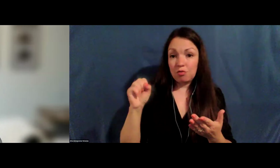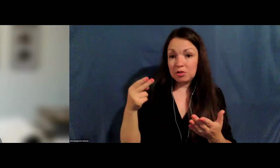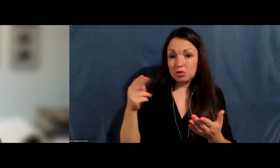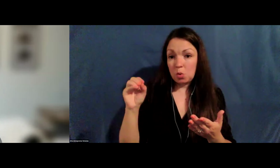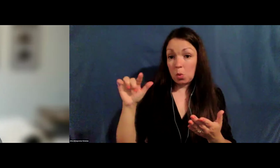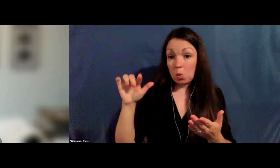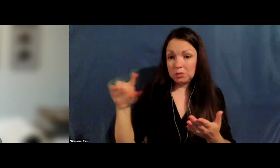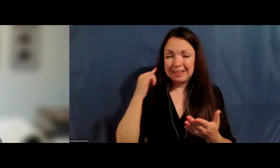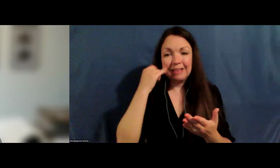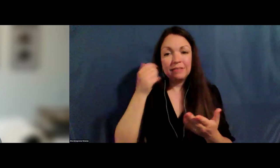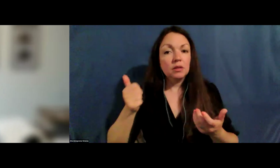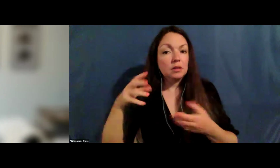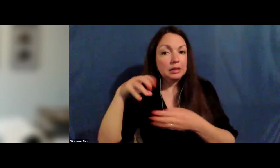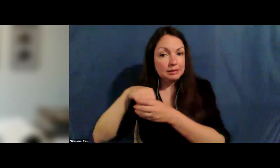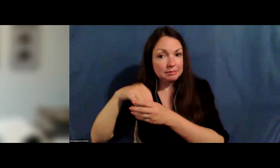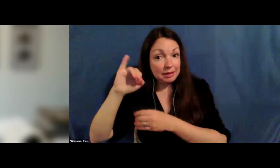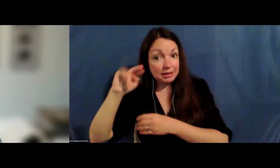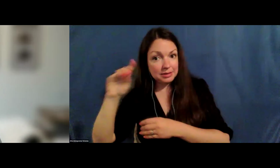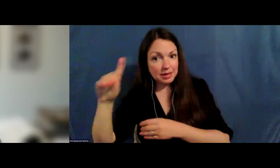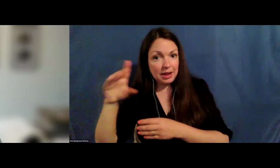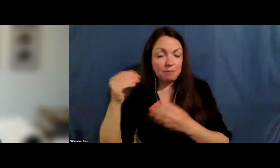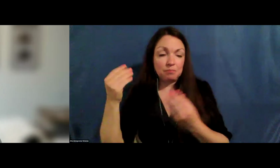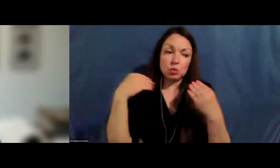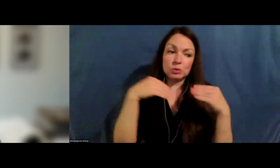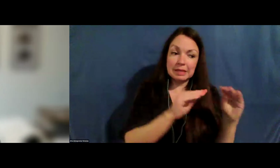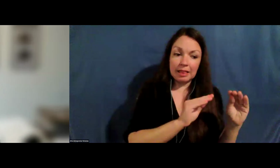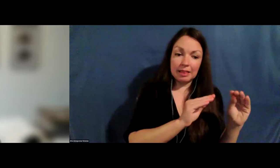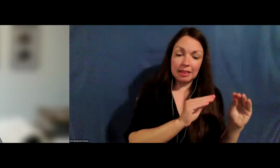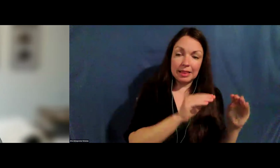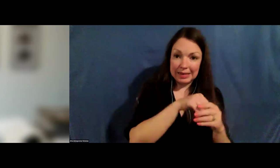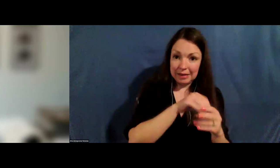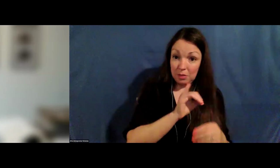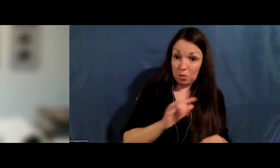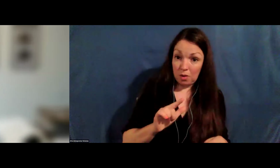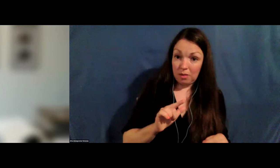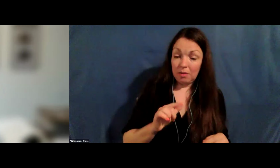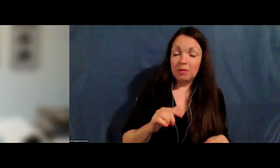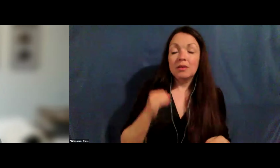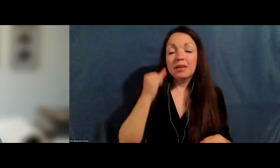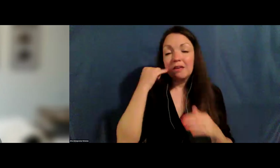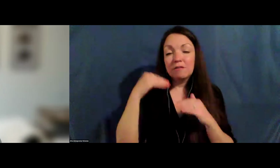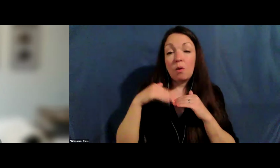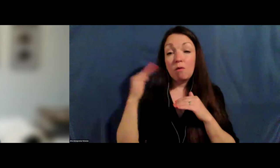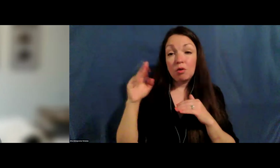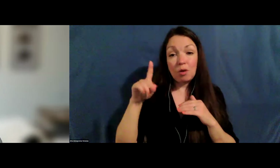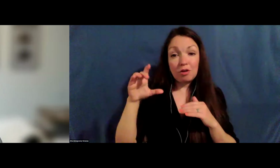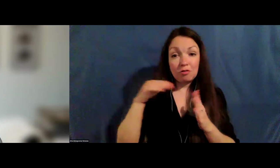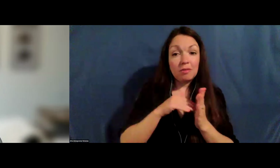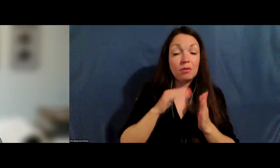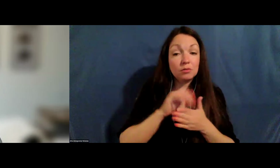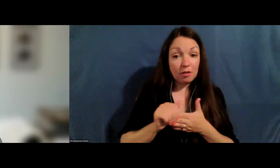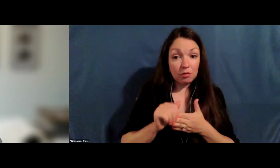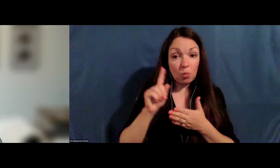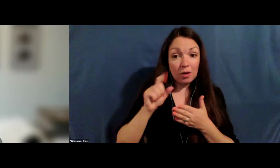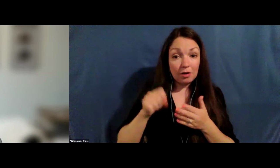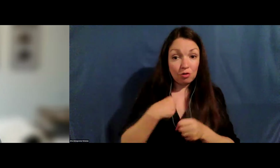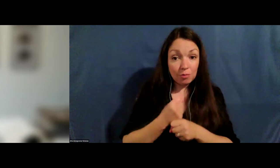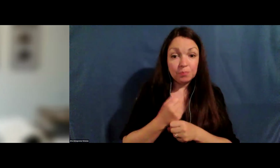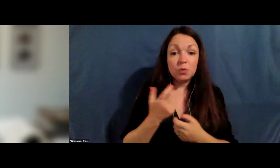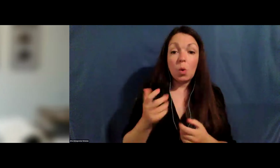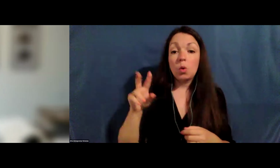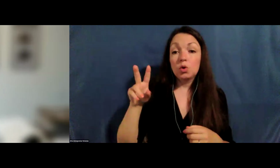Illinois, once those sales exceed $100,000 in sales in a year's period, or